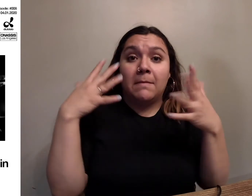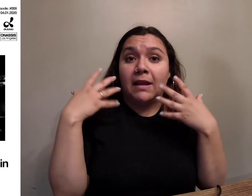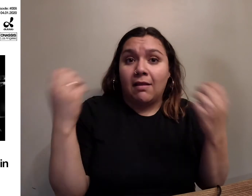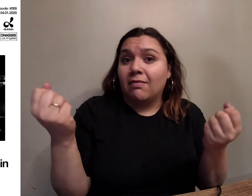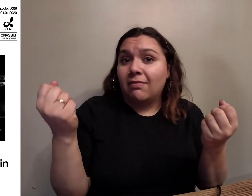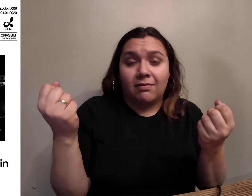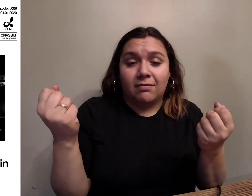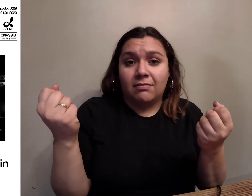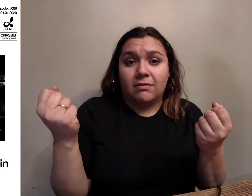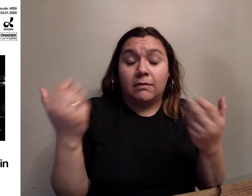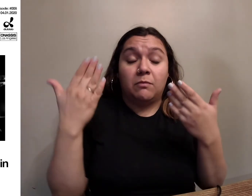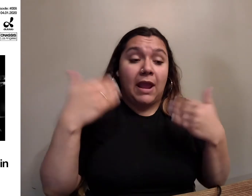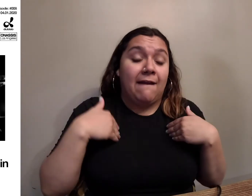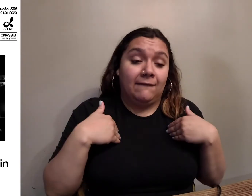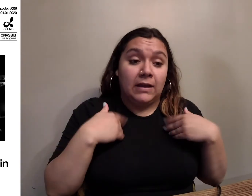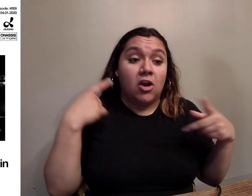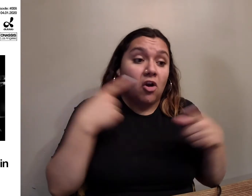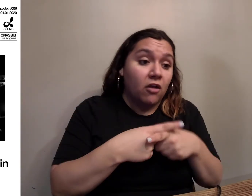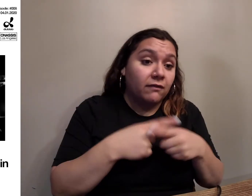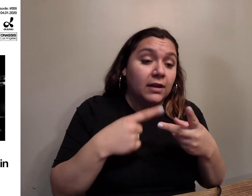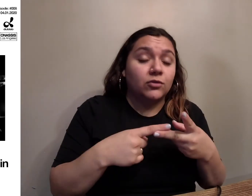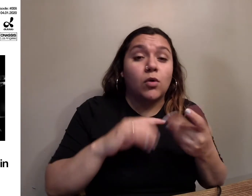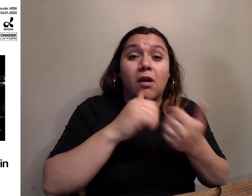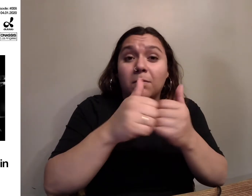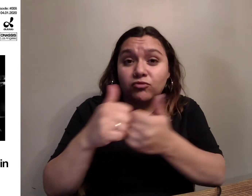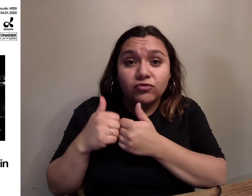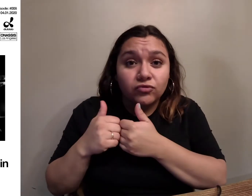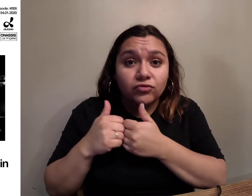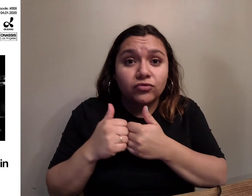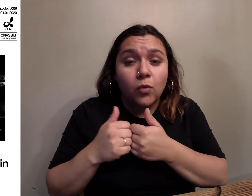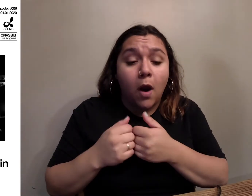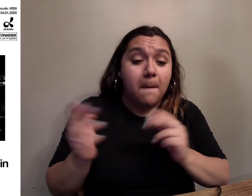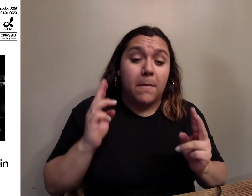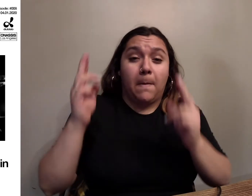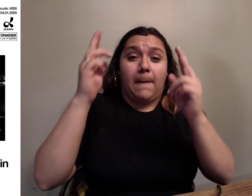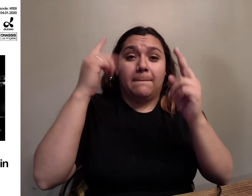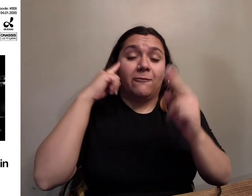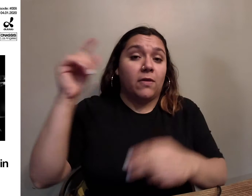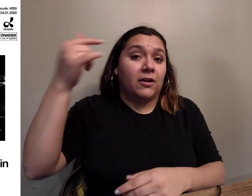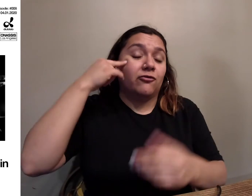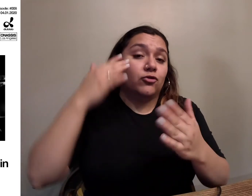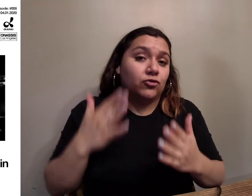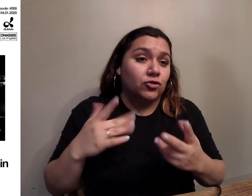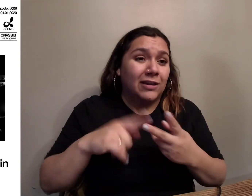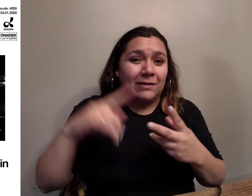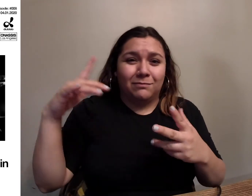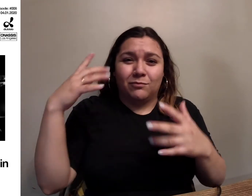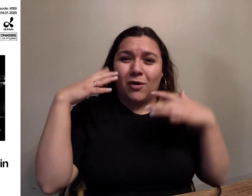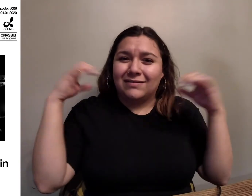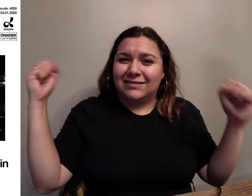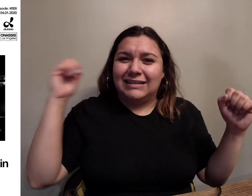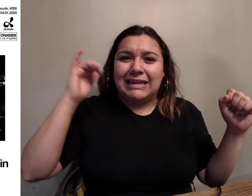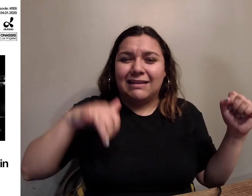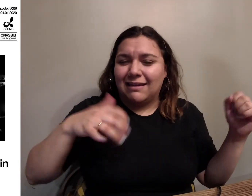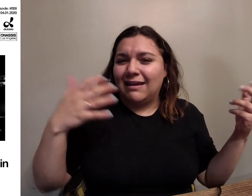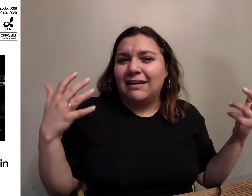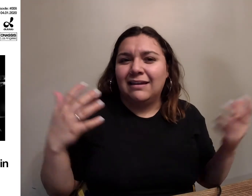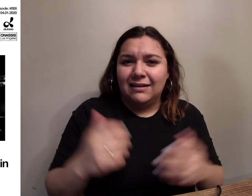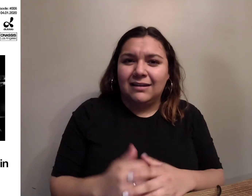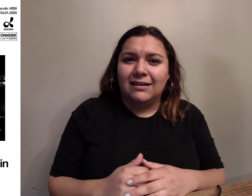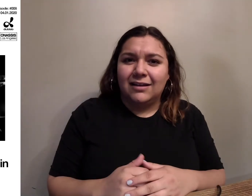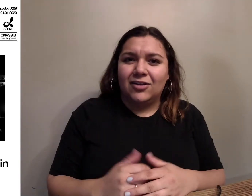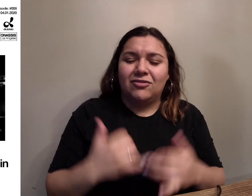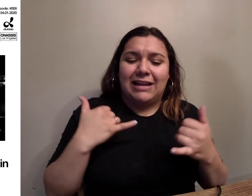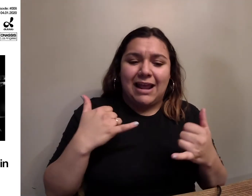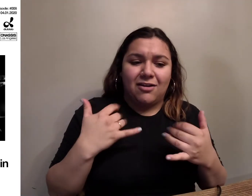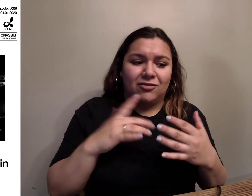kind of conflict or competition or smackdown between governors and the president and so on and so forth. It's so